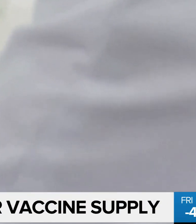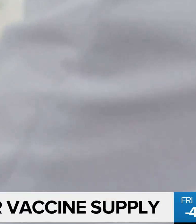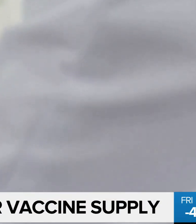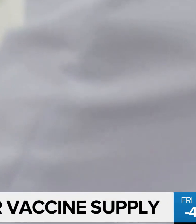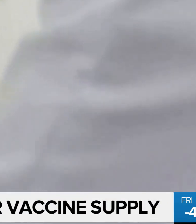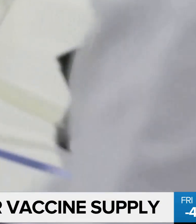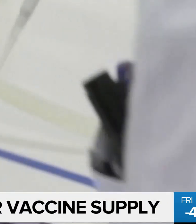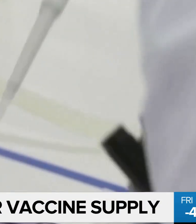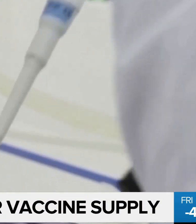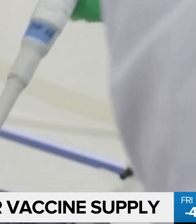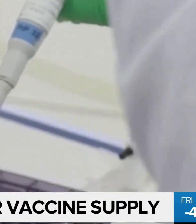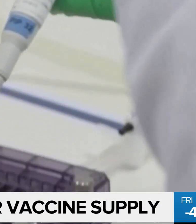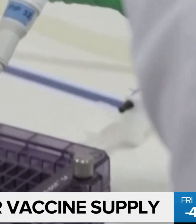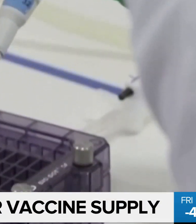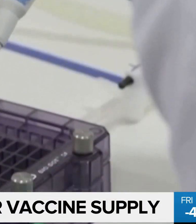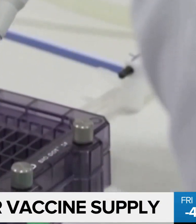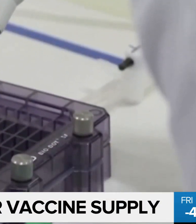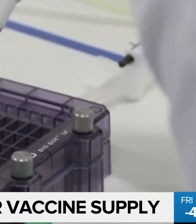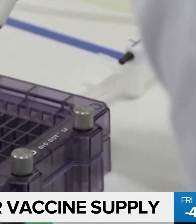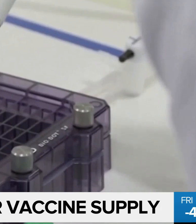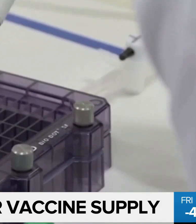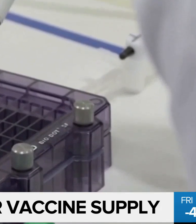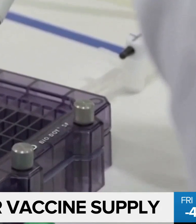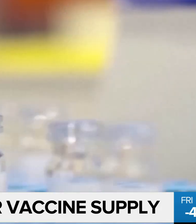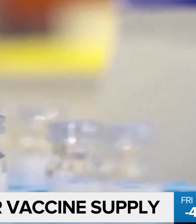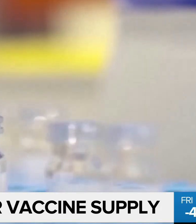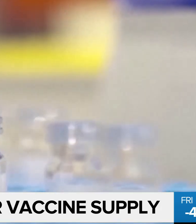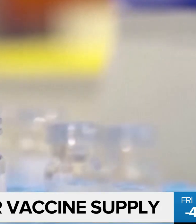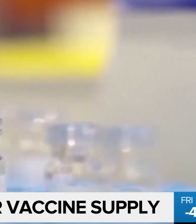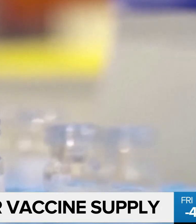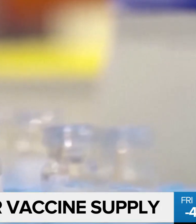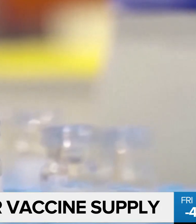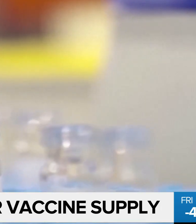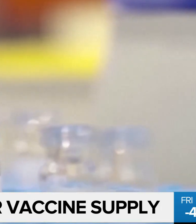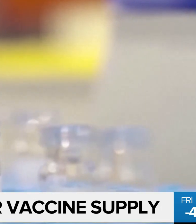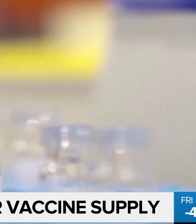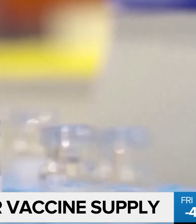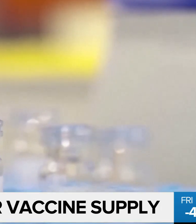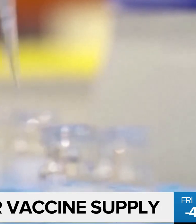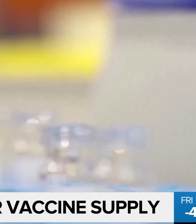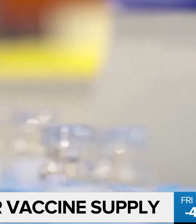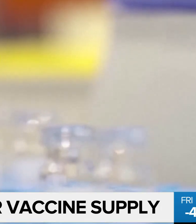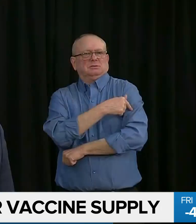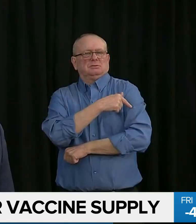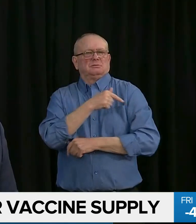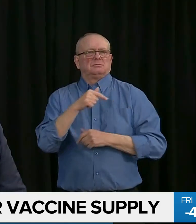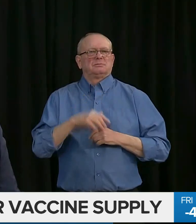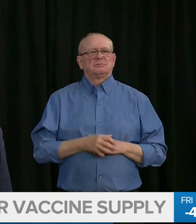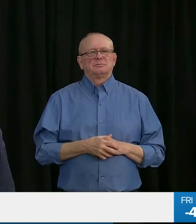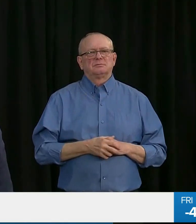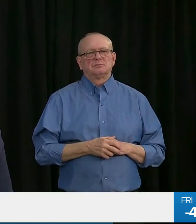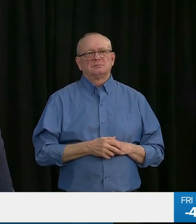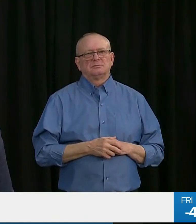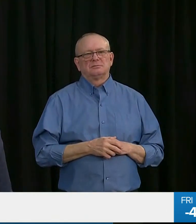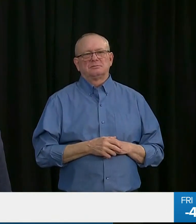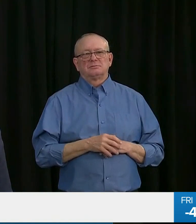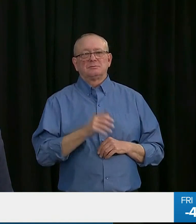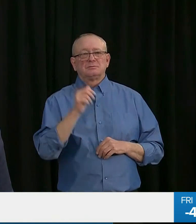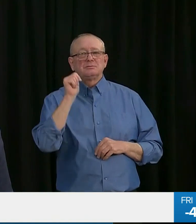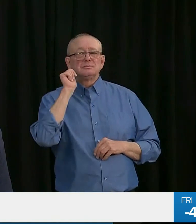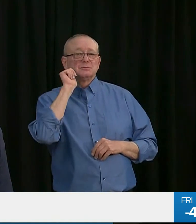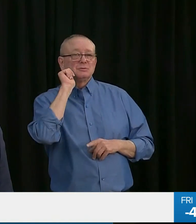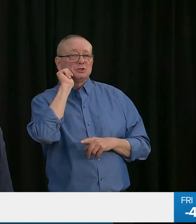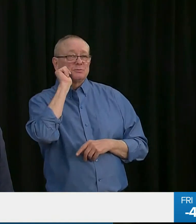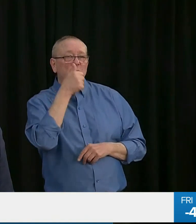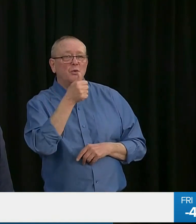been updated, and we don't know how much supply the province has either. That's the subject of tomorrow's news conference, so we're still updating